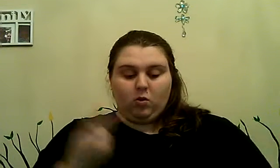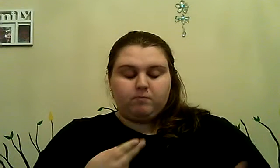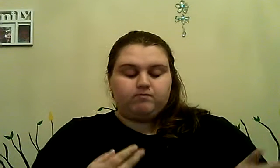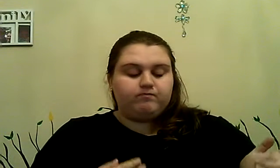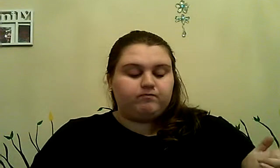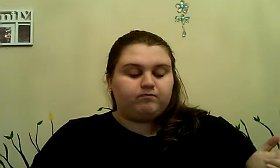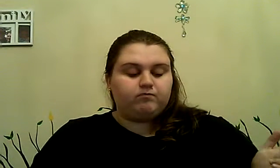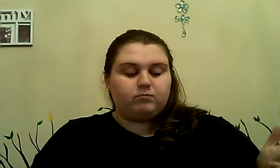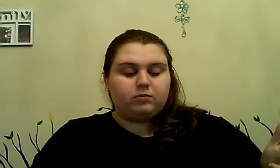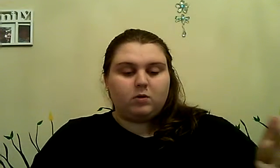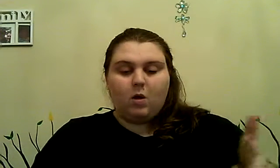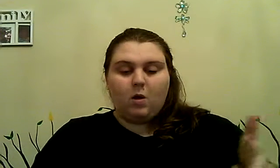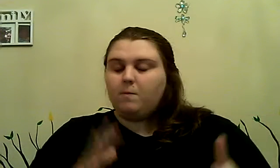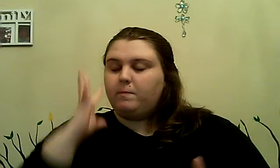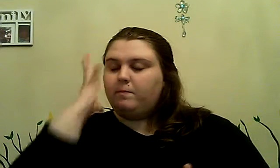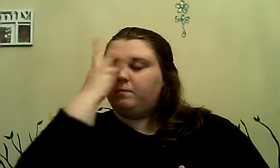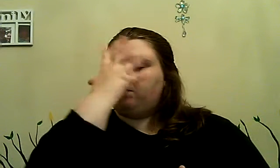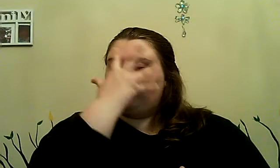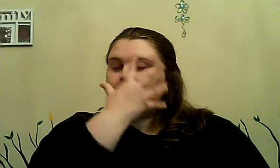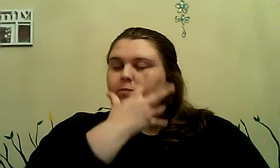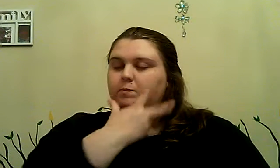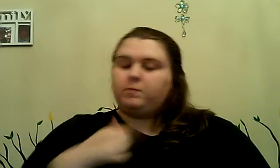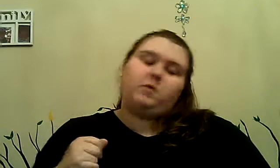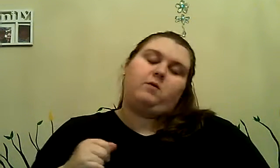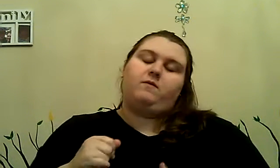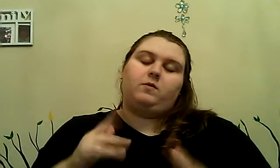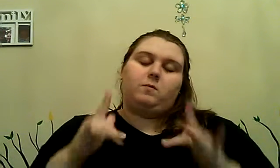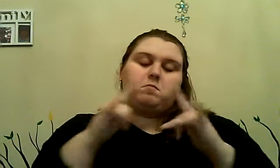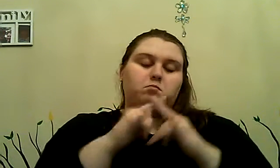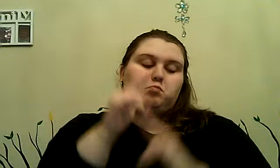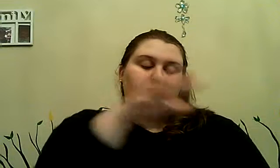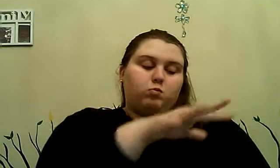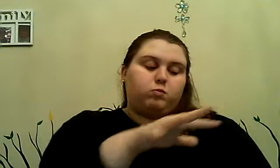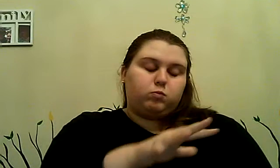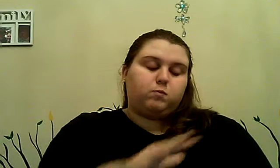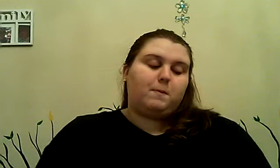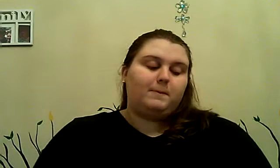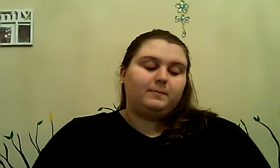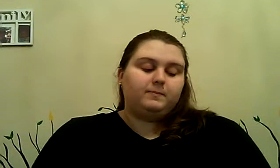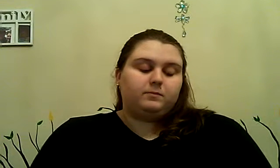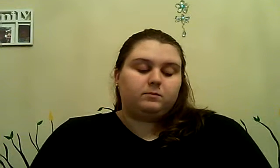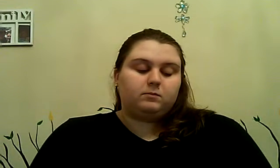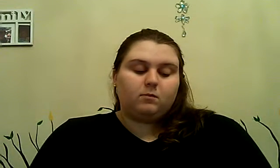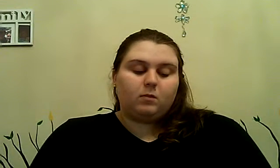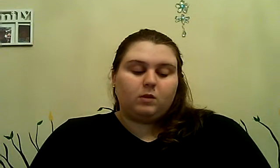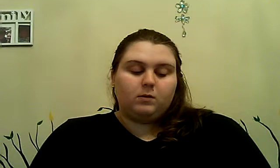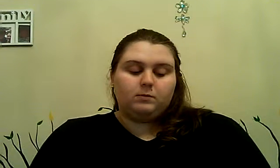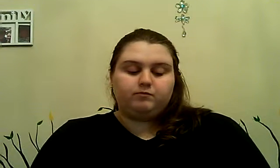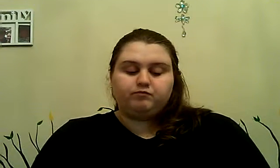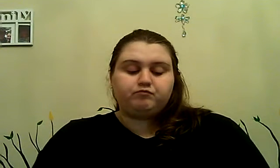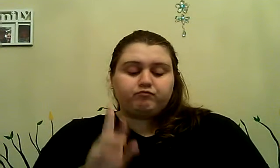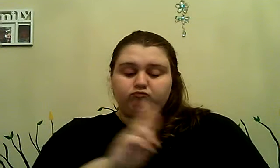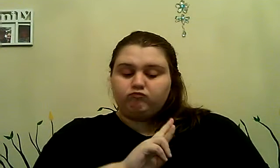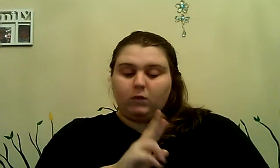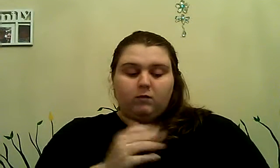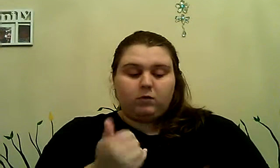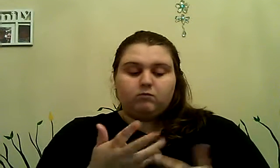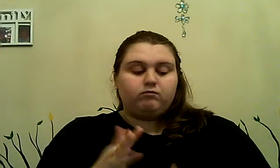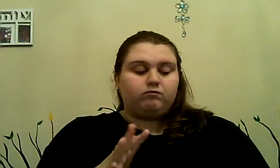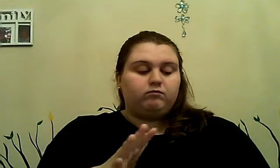there's a gorgeous campsite right there. We had everything kind of all laid out inside.